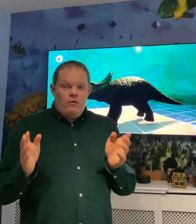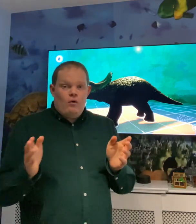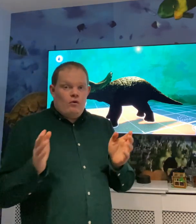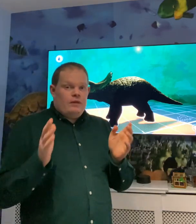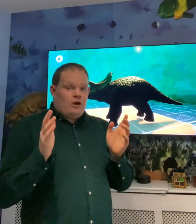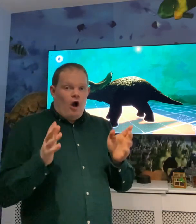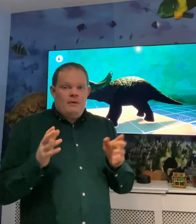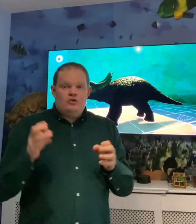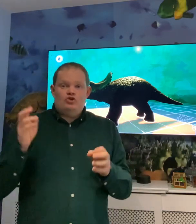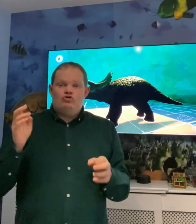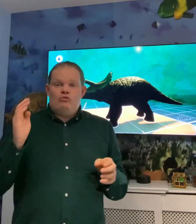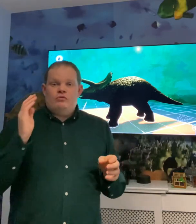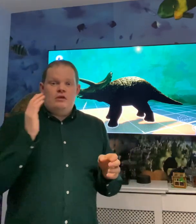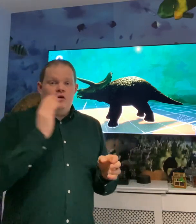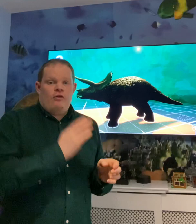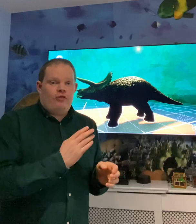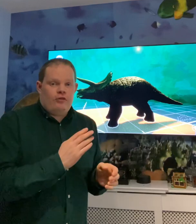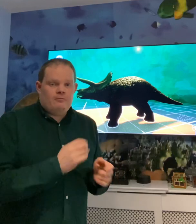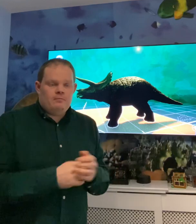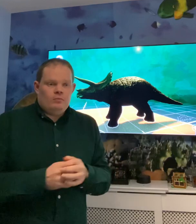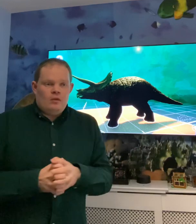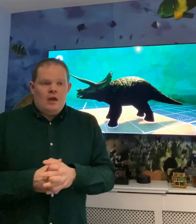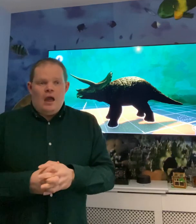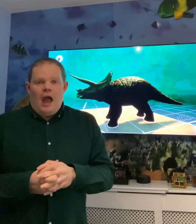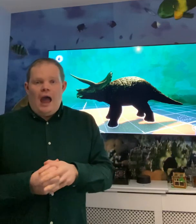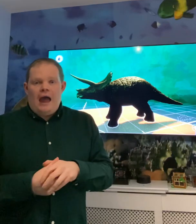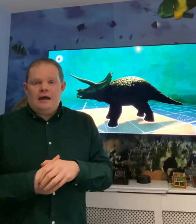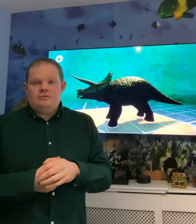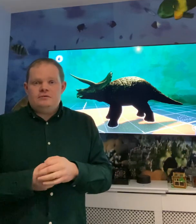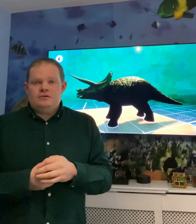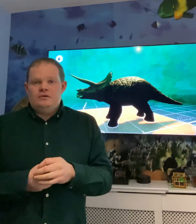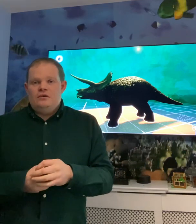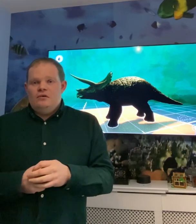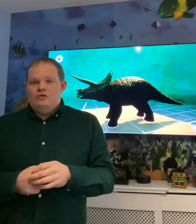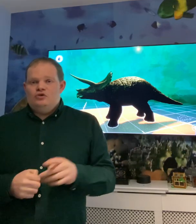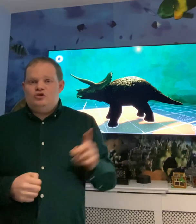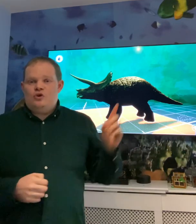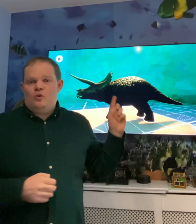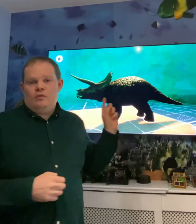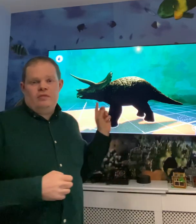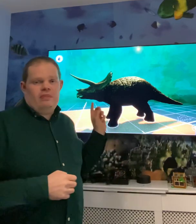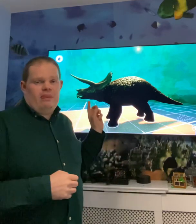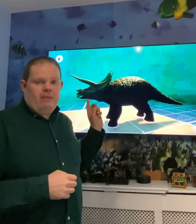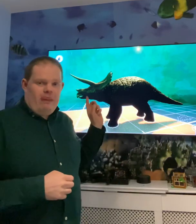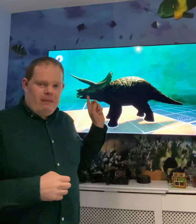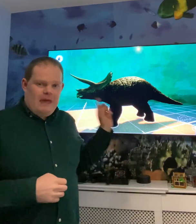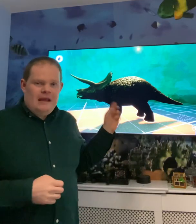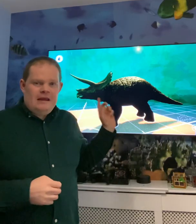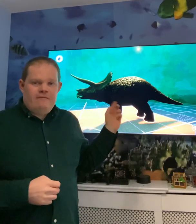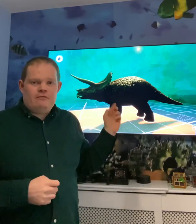before the comet struck the Earth. And so they lived